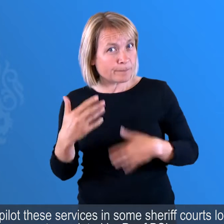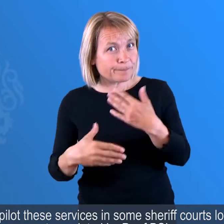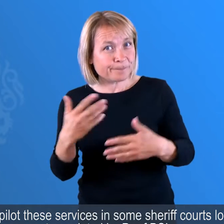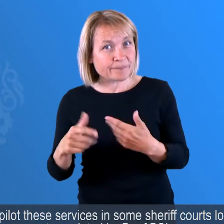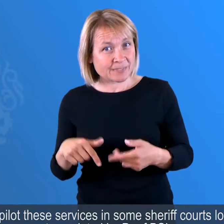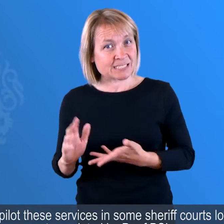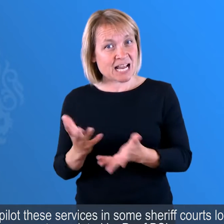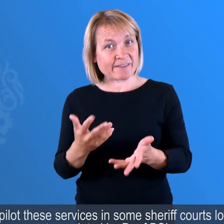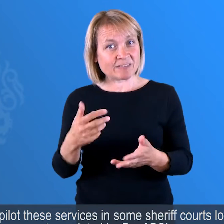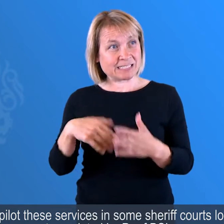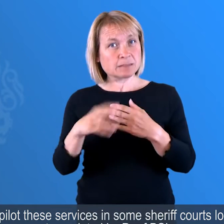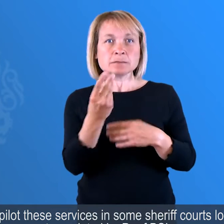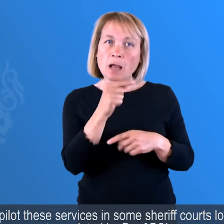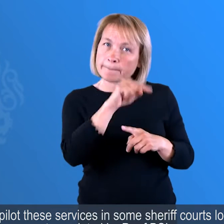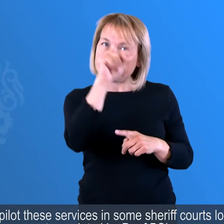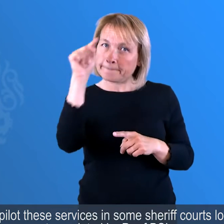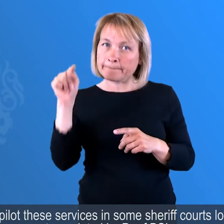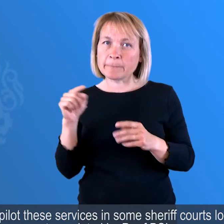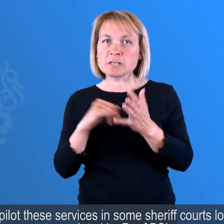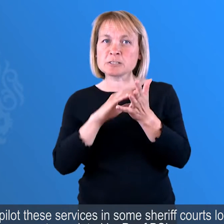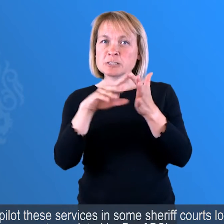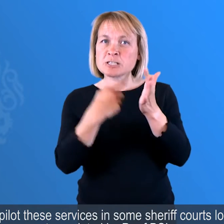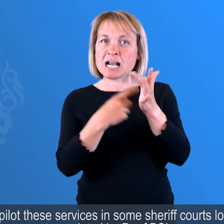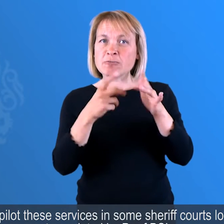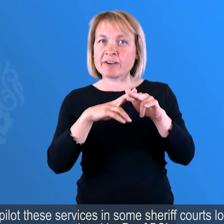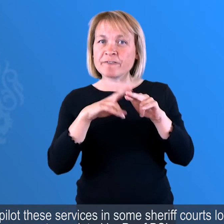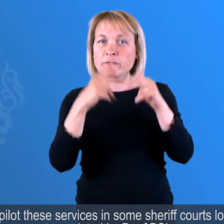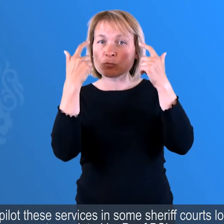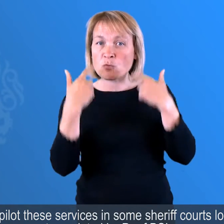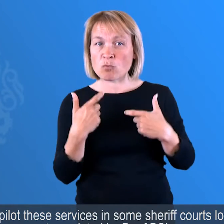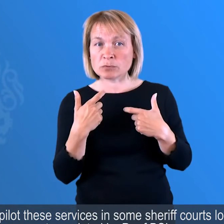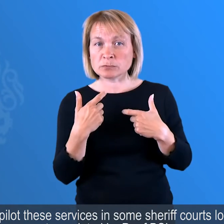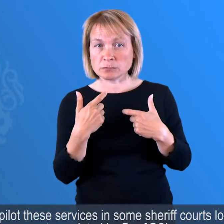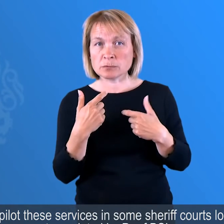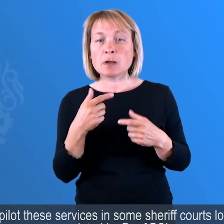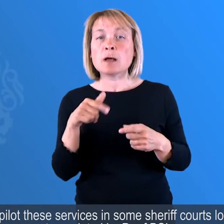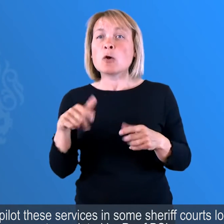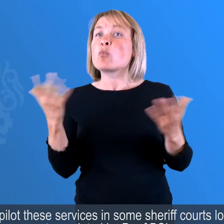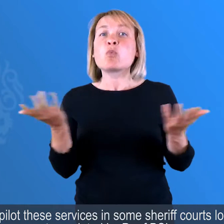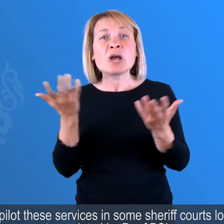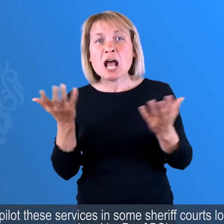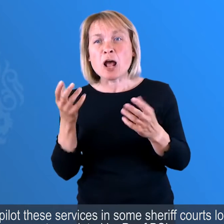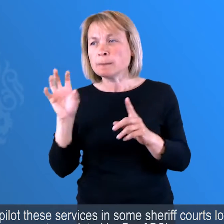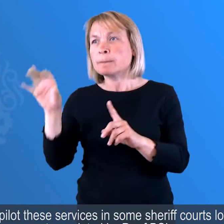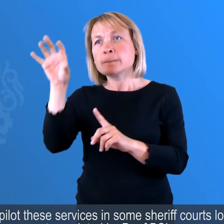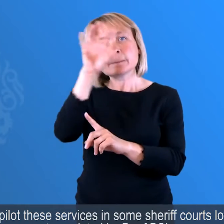some sheriff courts located in those areas most populated by deaf BSL users.